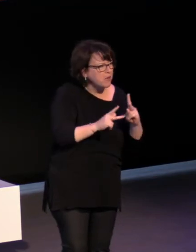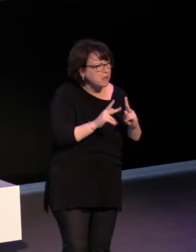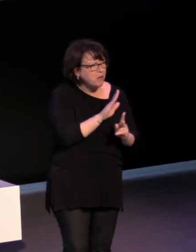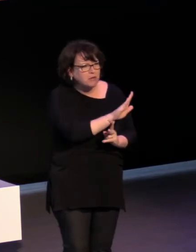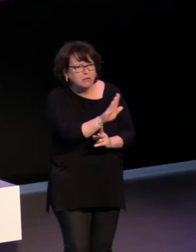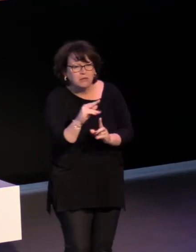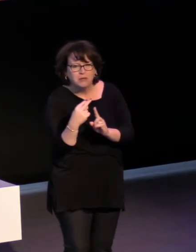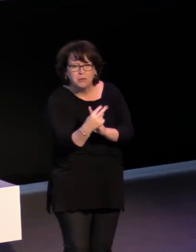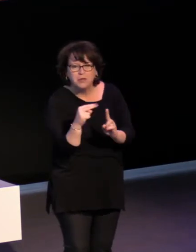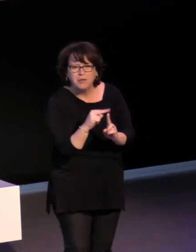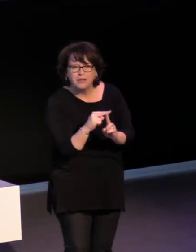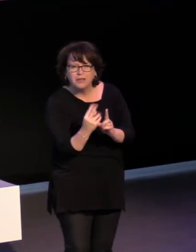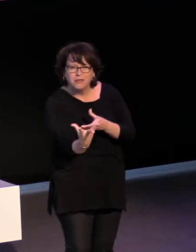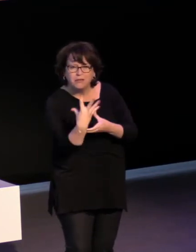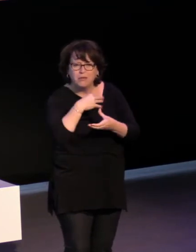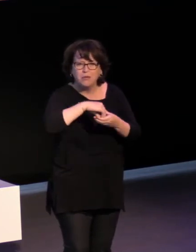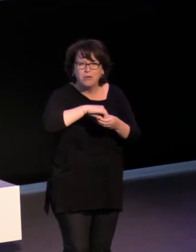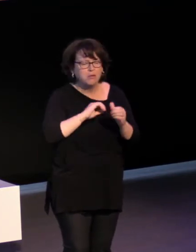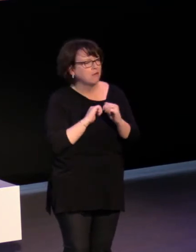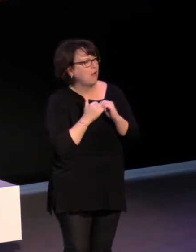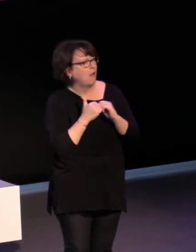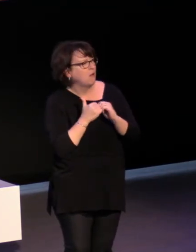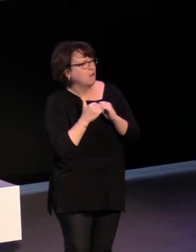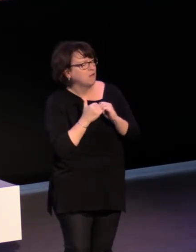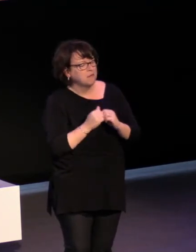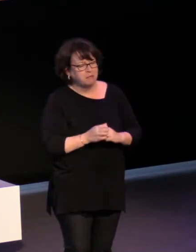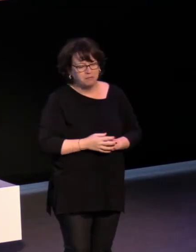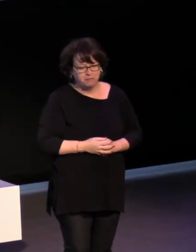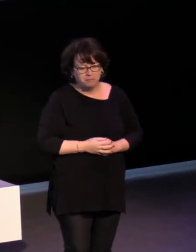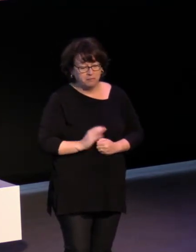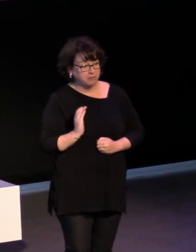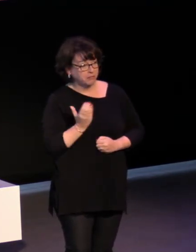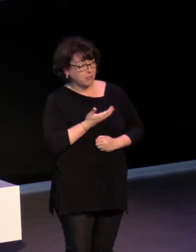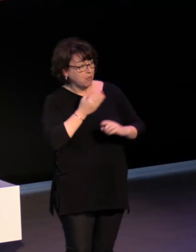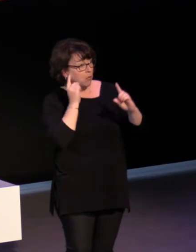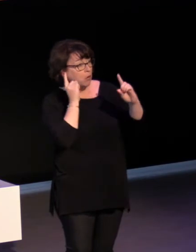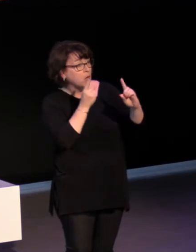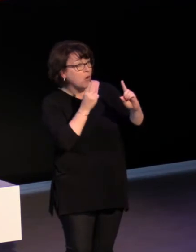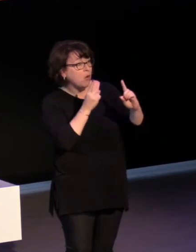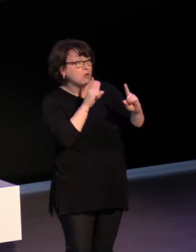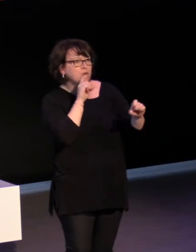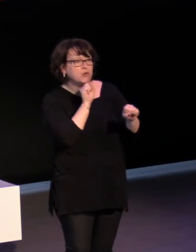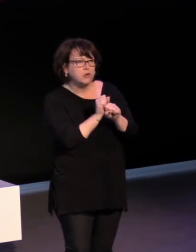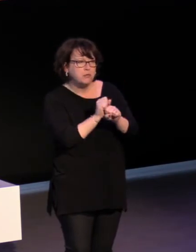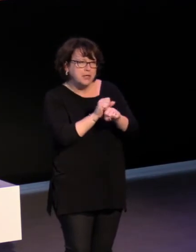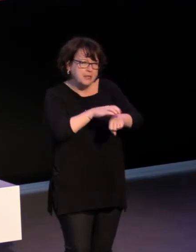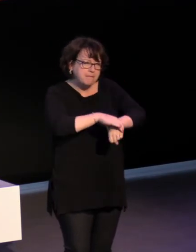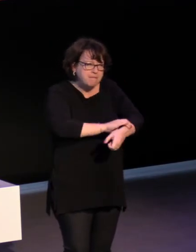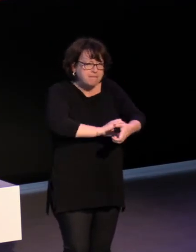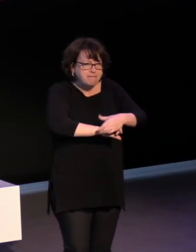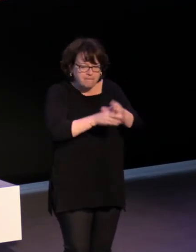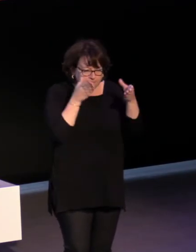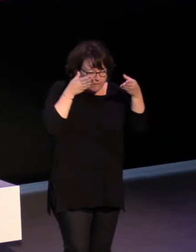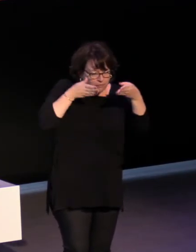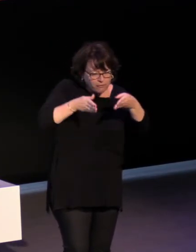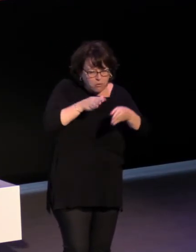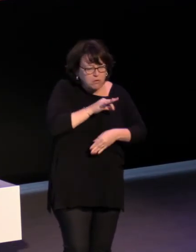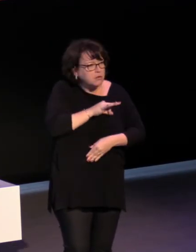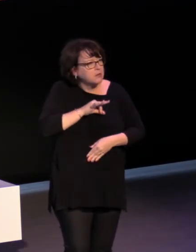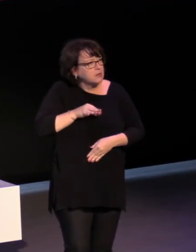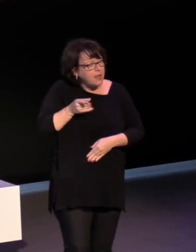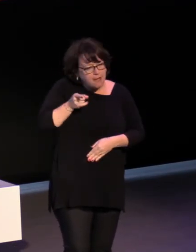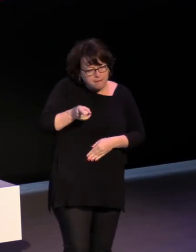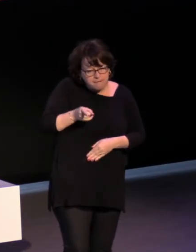a richer and deeper conversation? Our objective is to intensely focus on our staff, to build